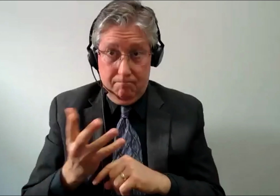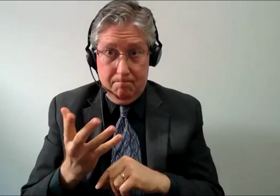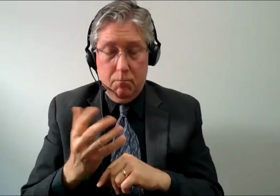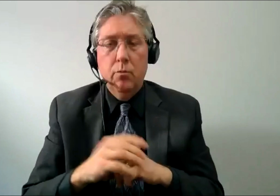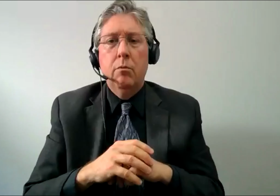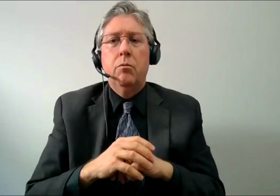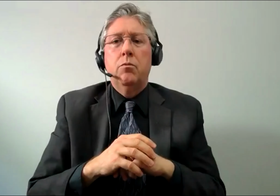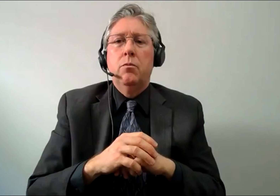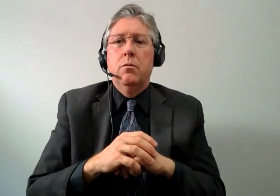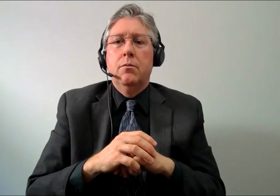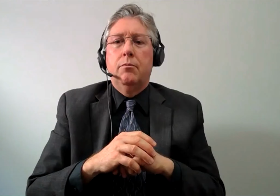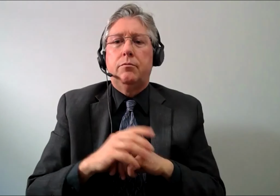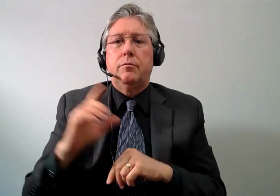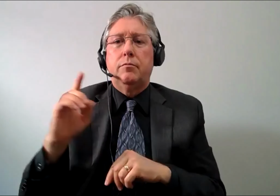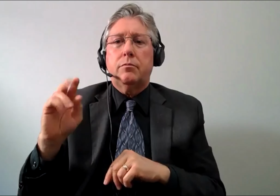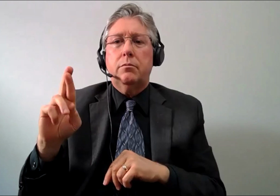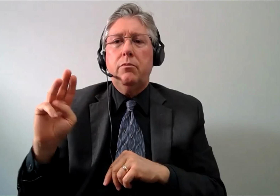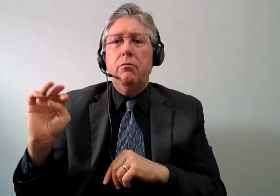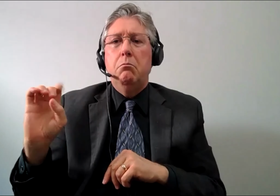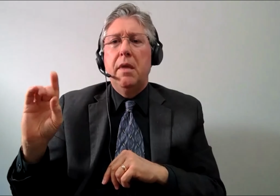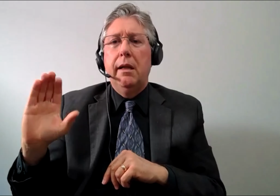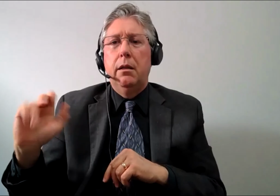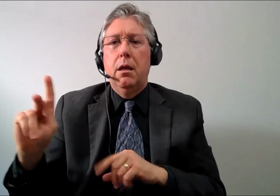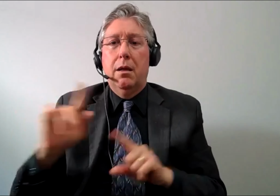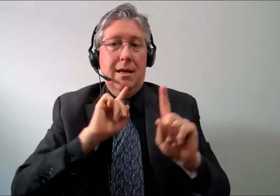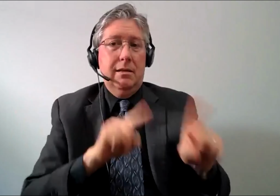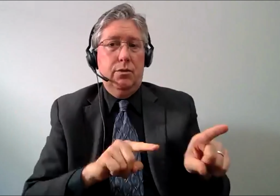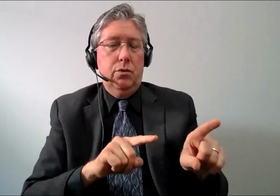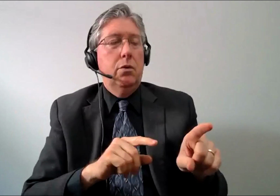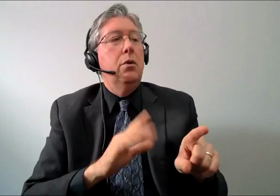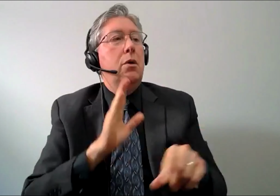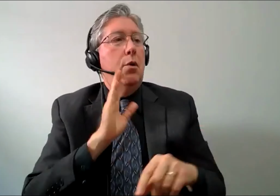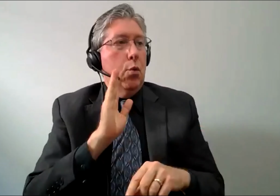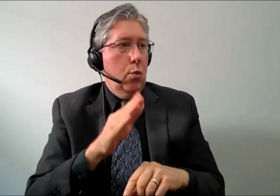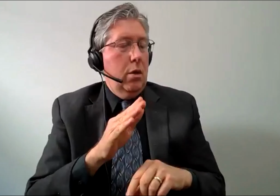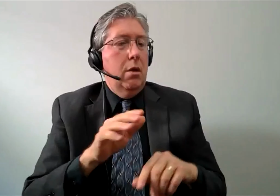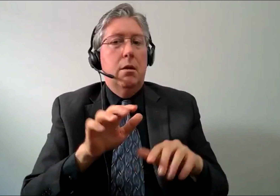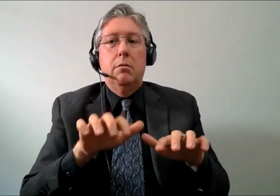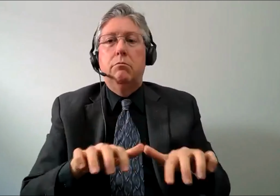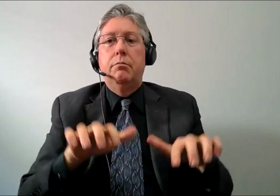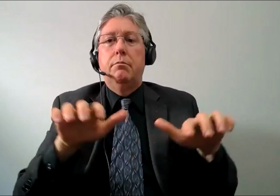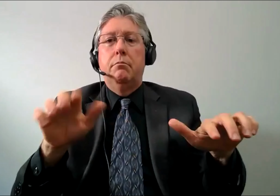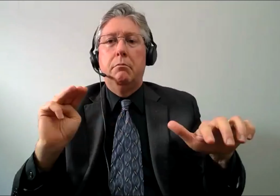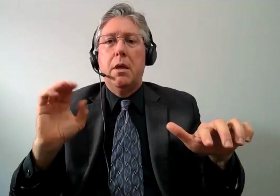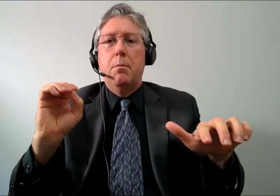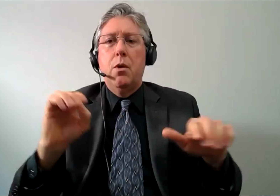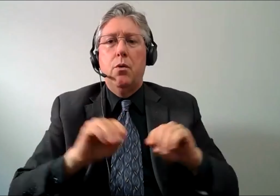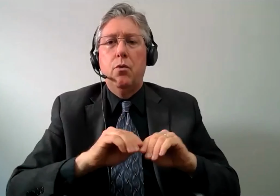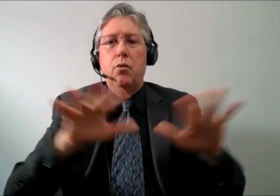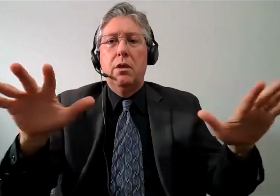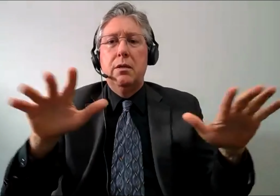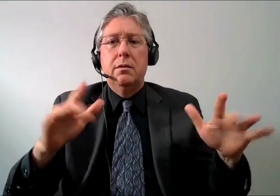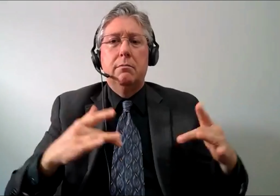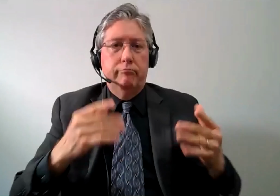And then Dr. Medlock responded, we will be releasing a public memo to update the people of